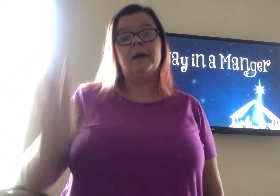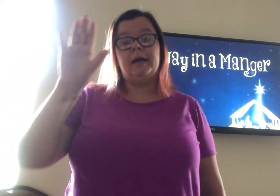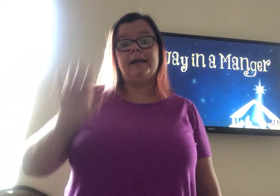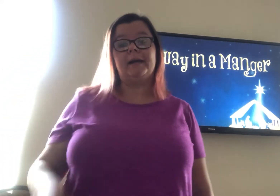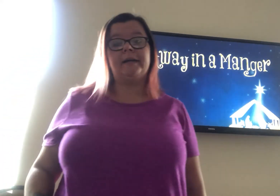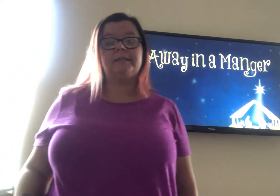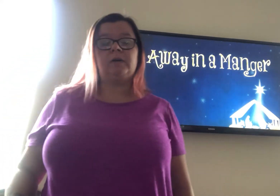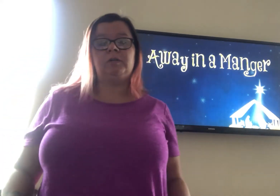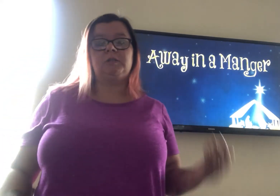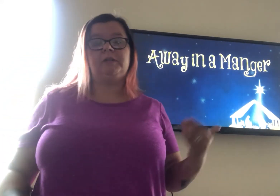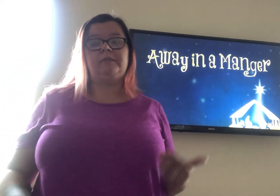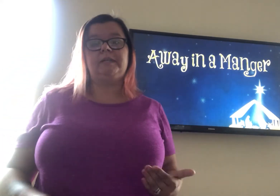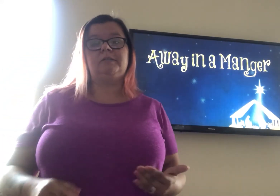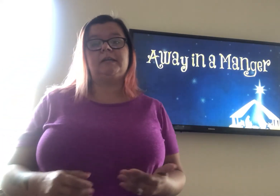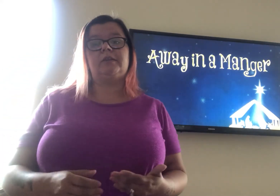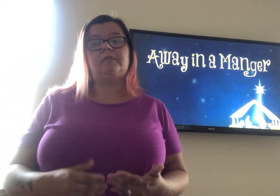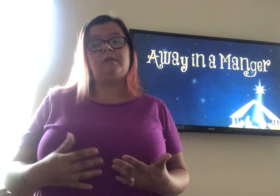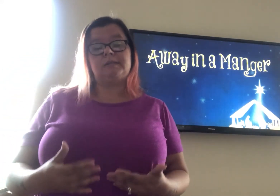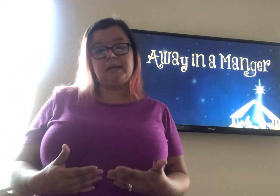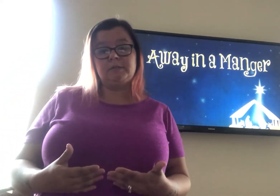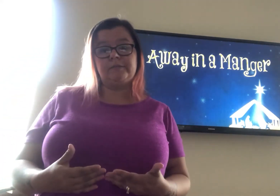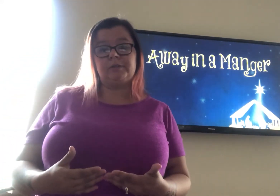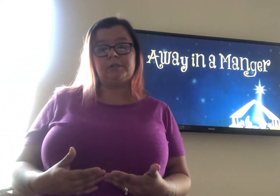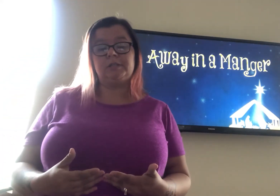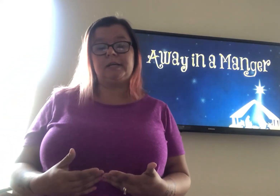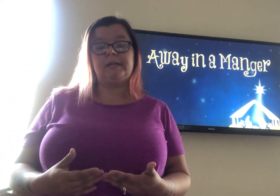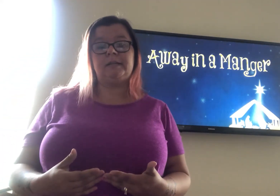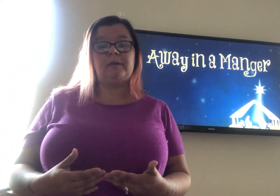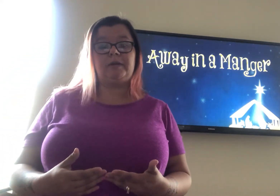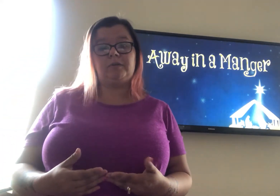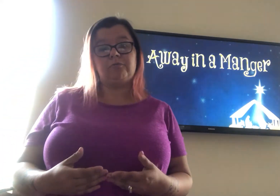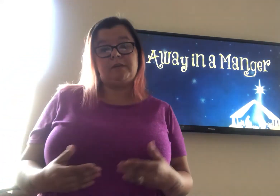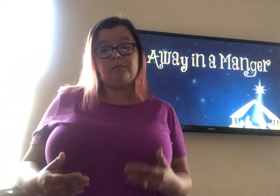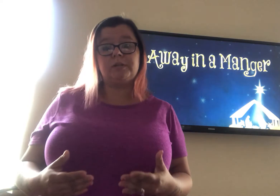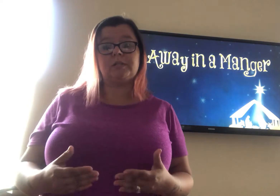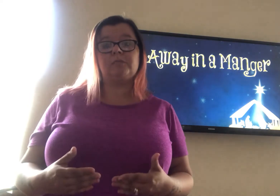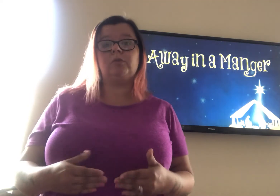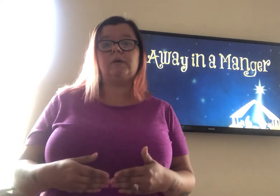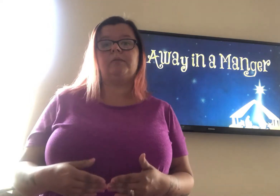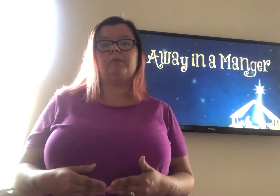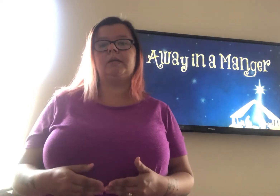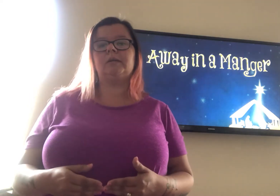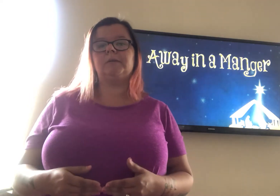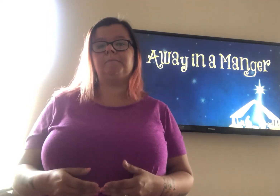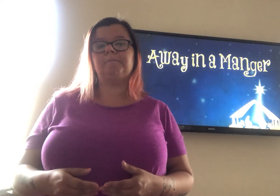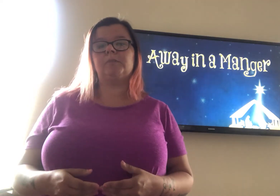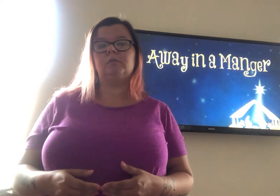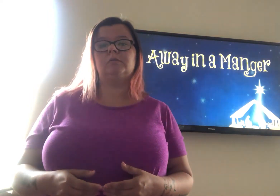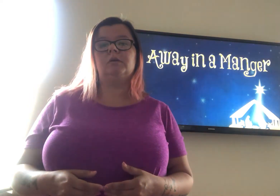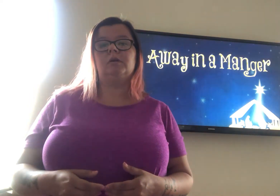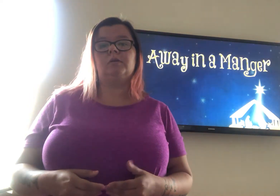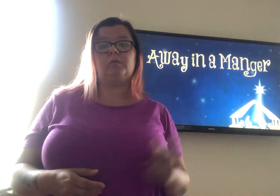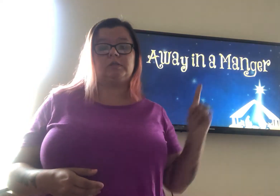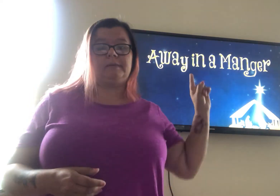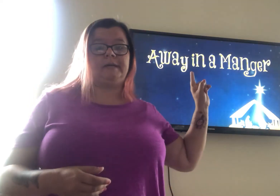Hi guys! I wanted to put a video together of all the signs we've learned and that way you can reinforce them throughout the week. The words are behind